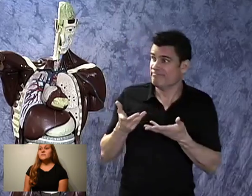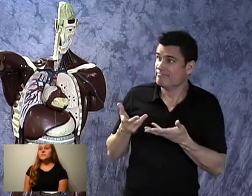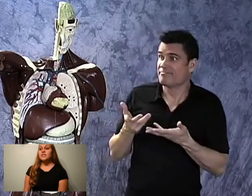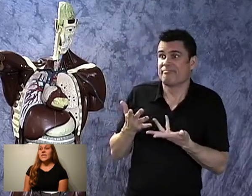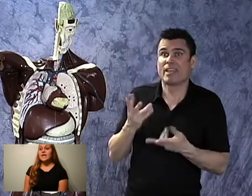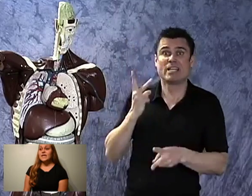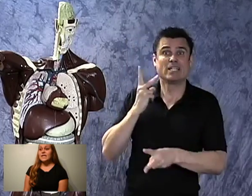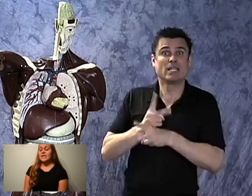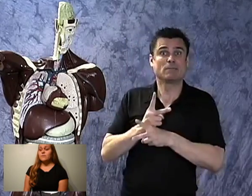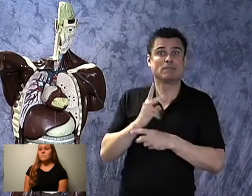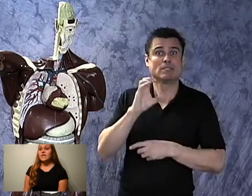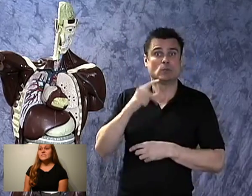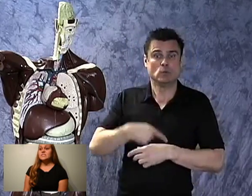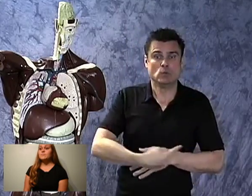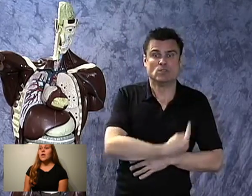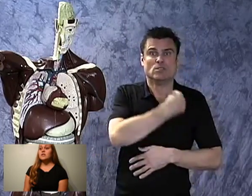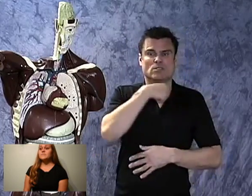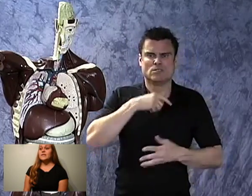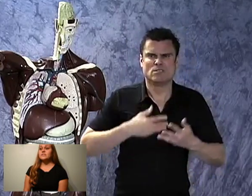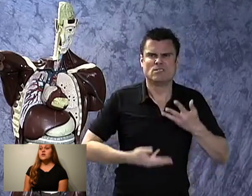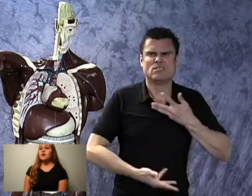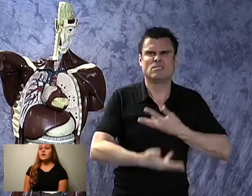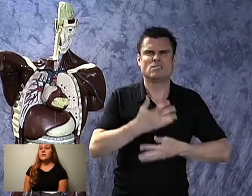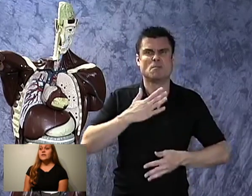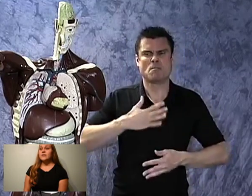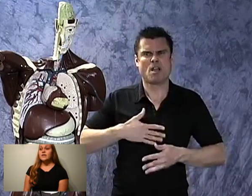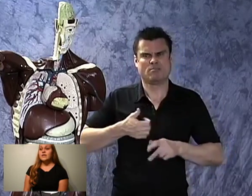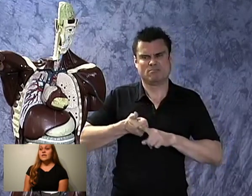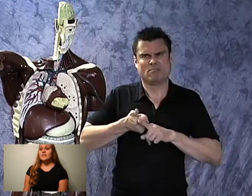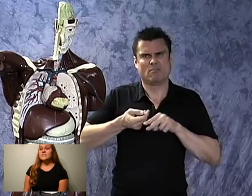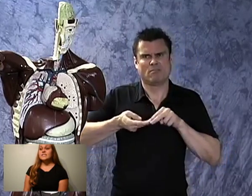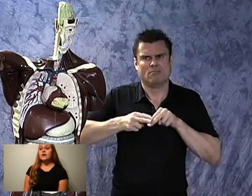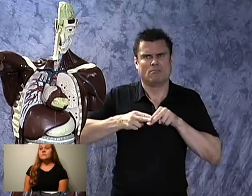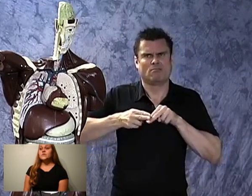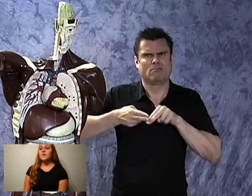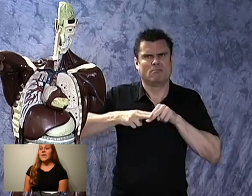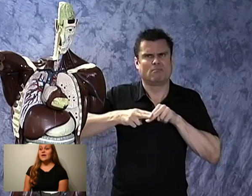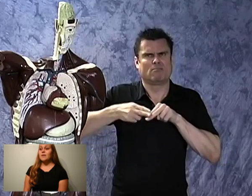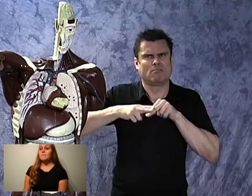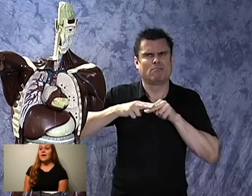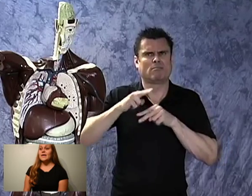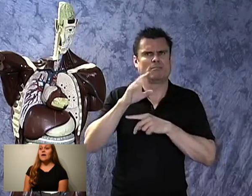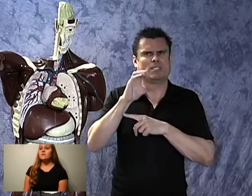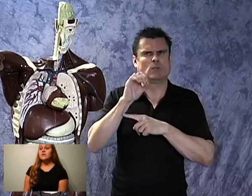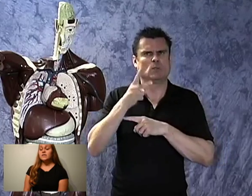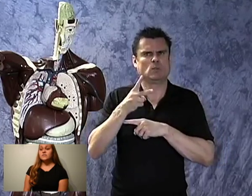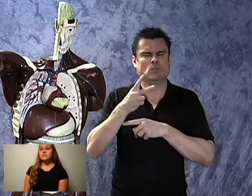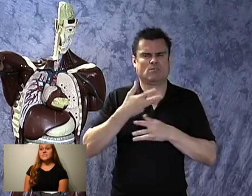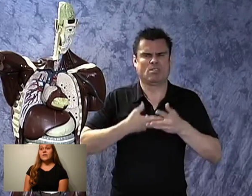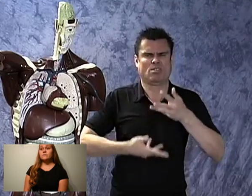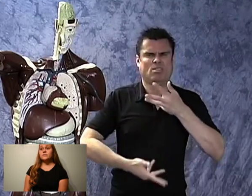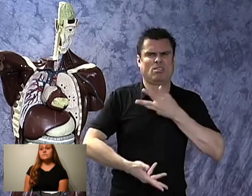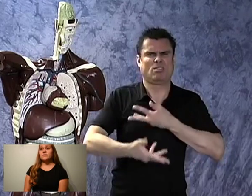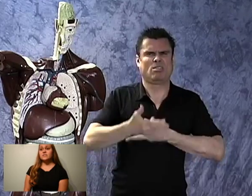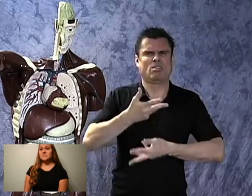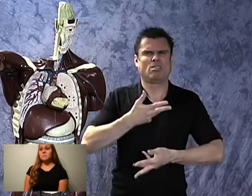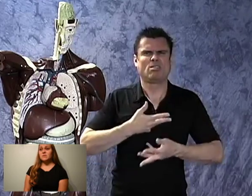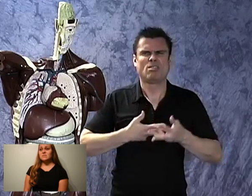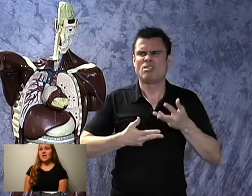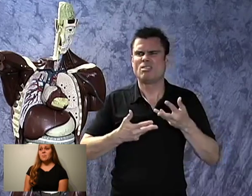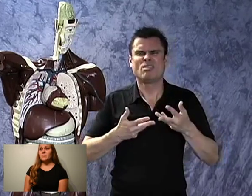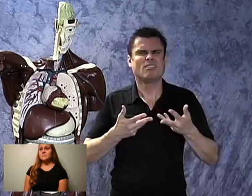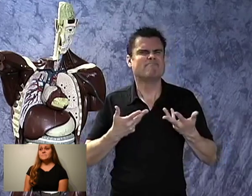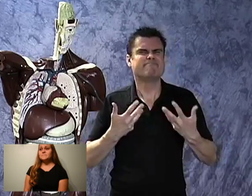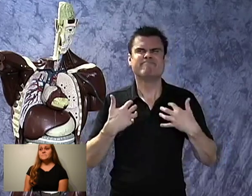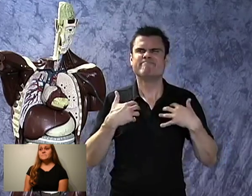The oxygen can't get in because it's blocked by the tar, and the CO2 can't come back out. So the CO2 starts to